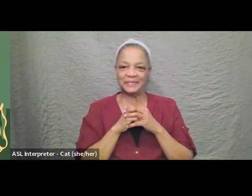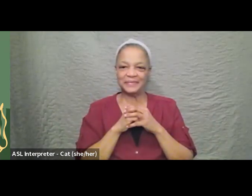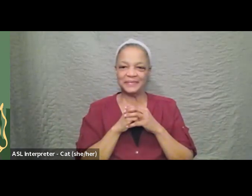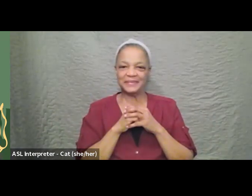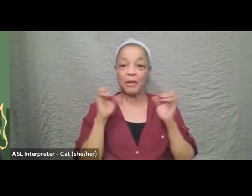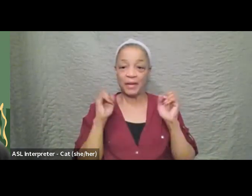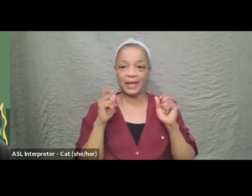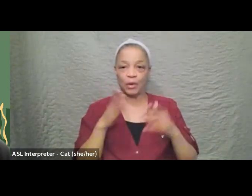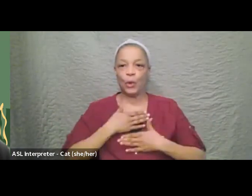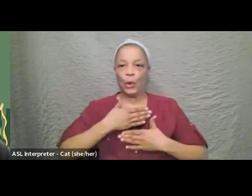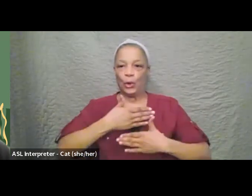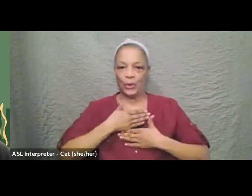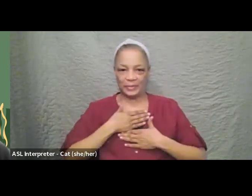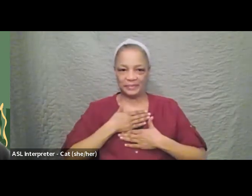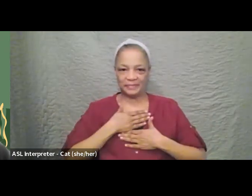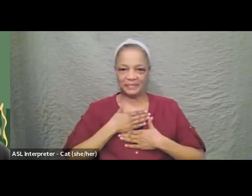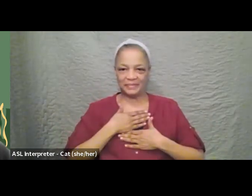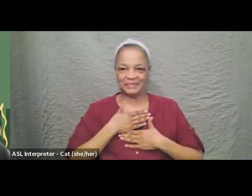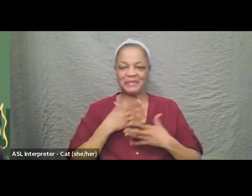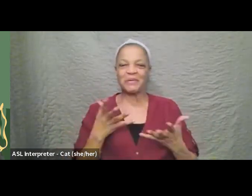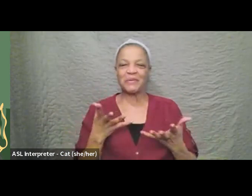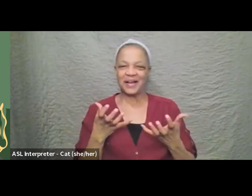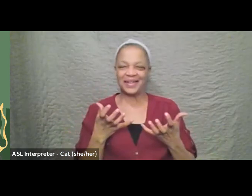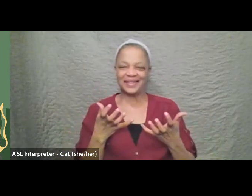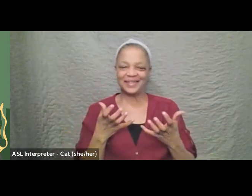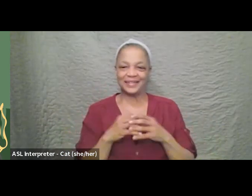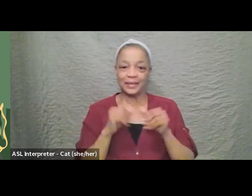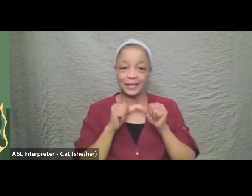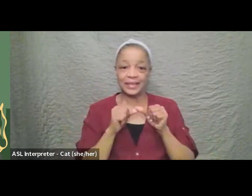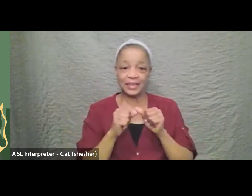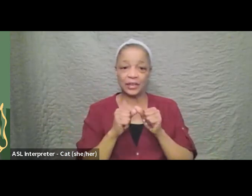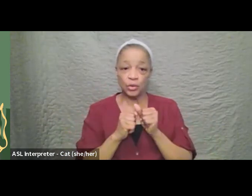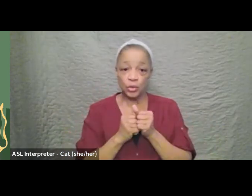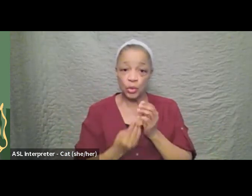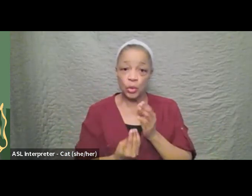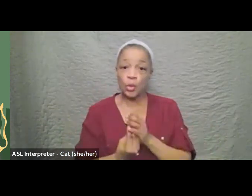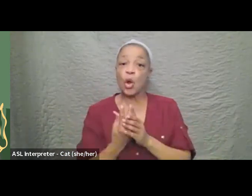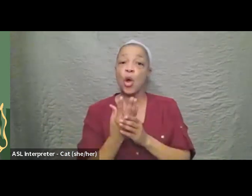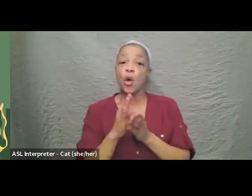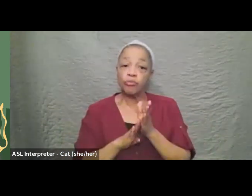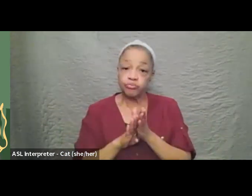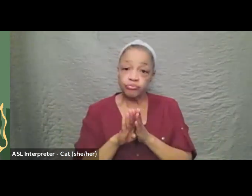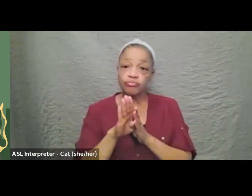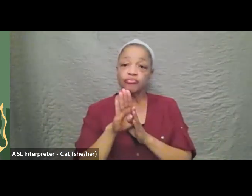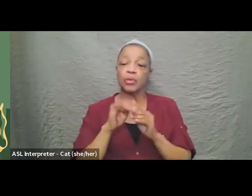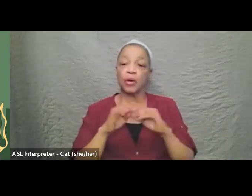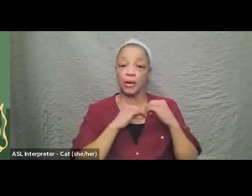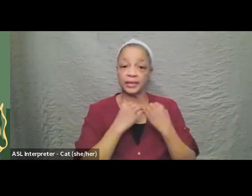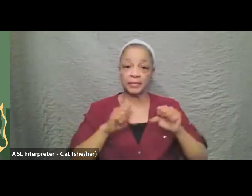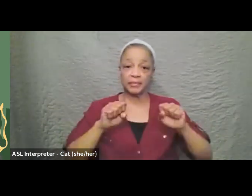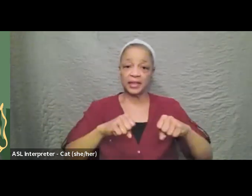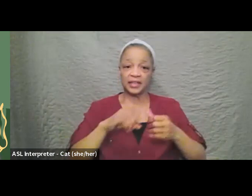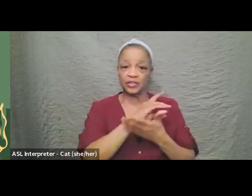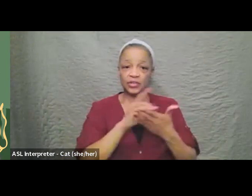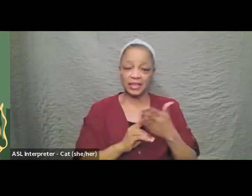Okay, I'm ready. We want to continue to grow organizations' ability to design and